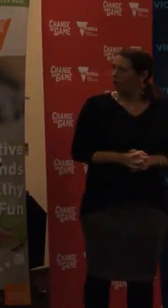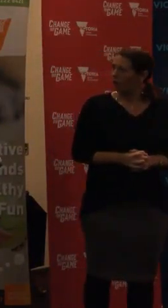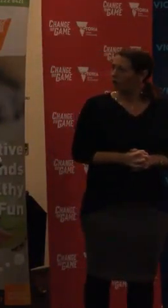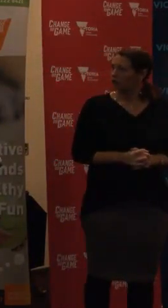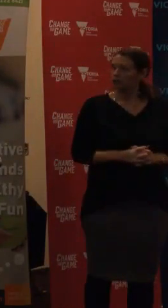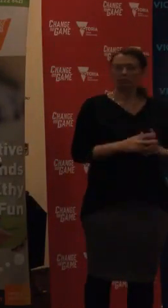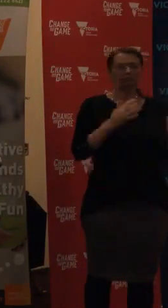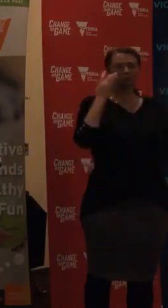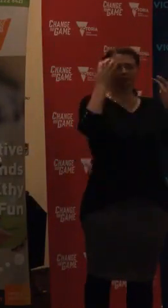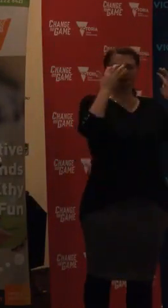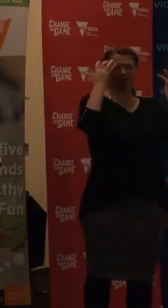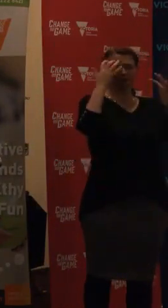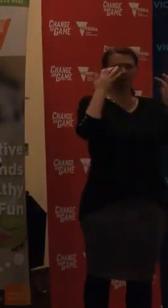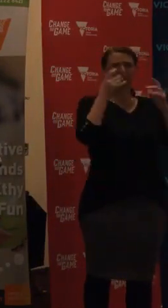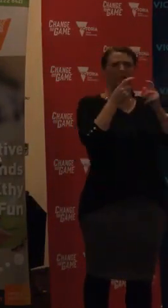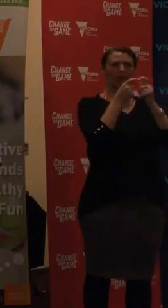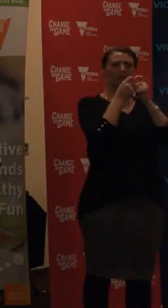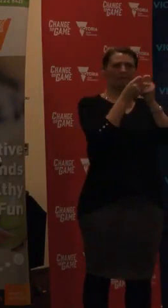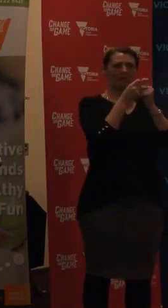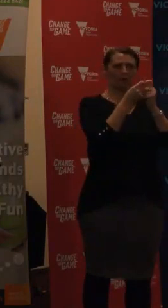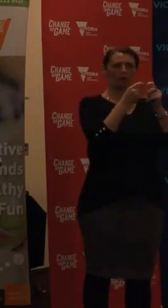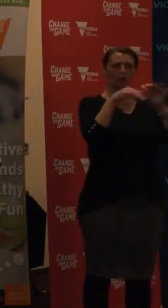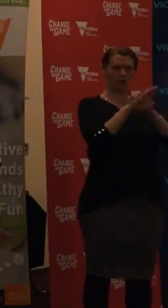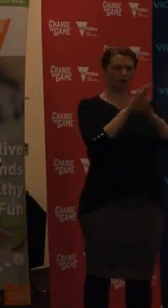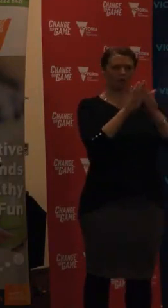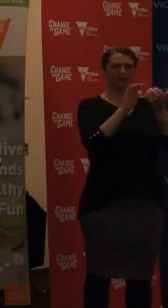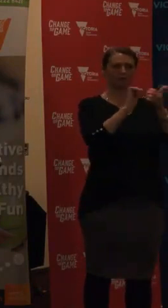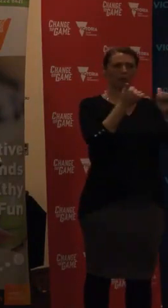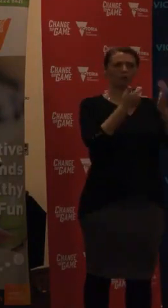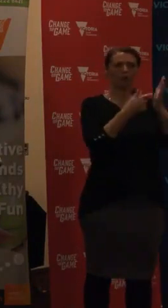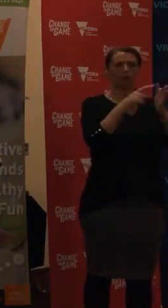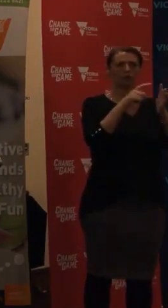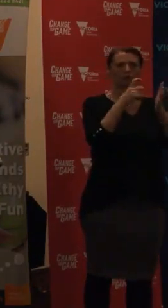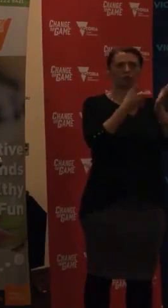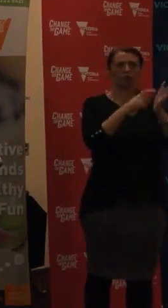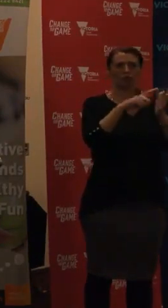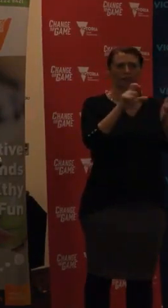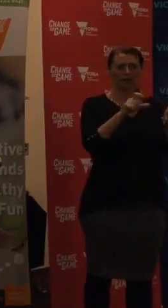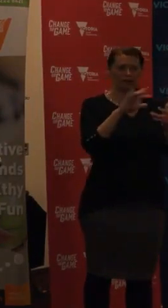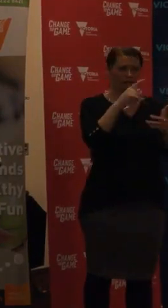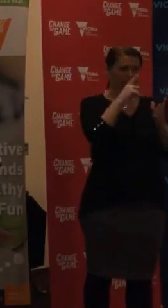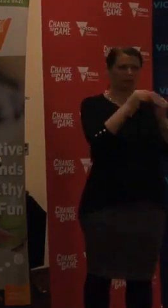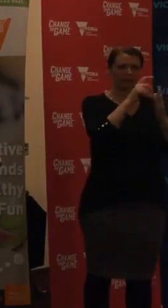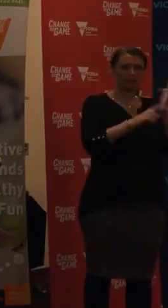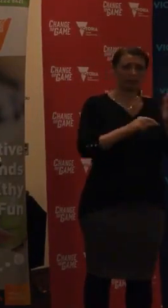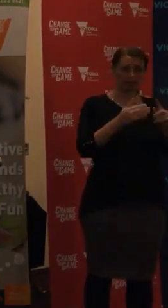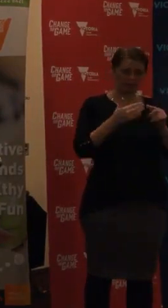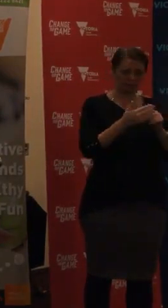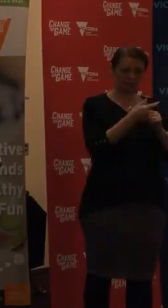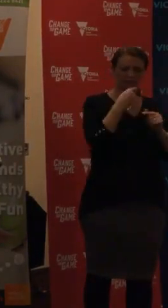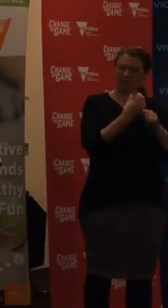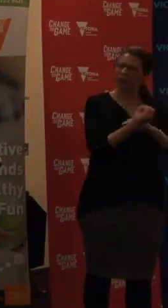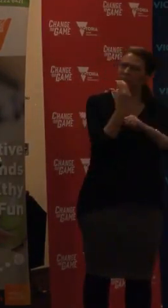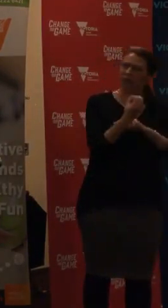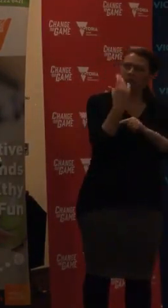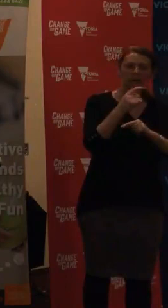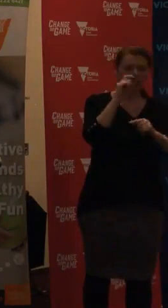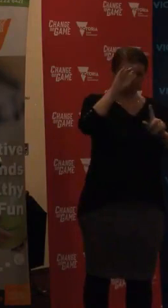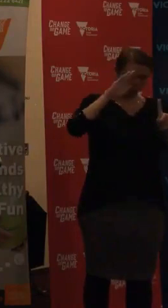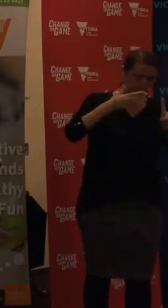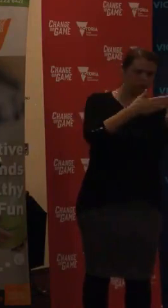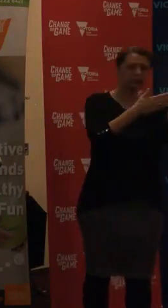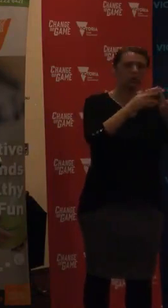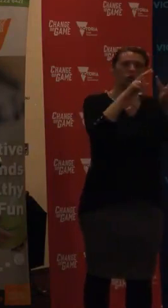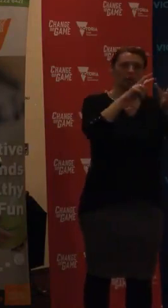So let's consider now the value of physical activity, sports and rec for people with disability. And everything I'm going to be talking about over the next couple of slides has a very